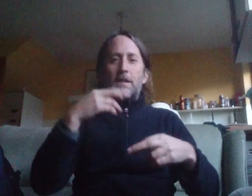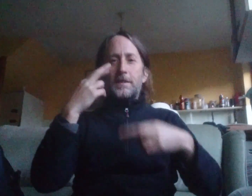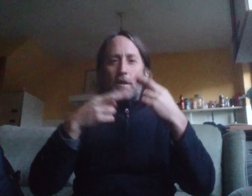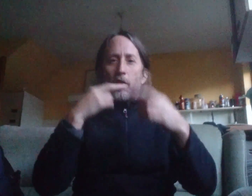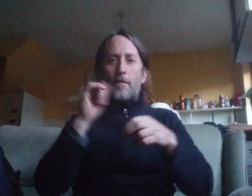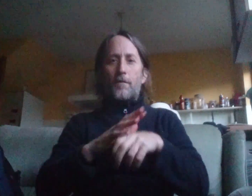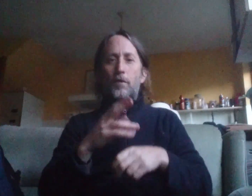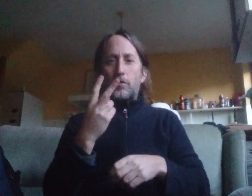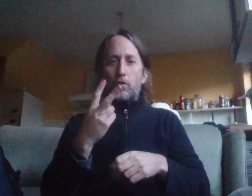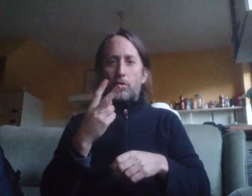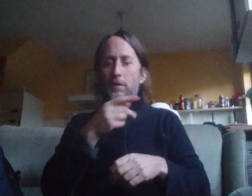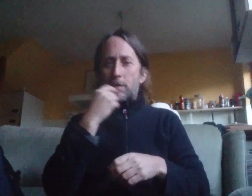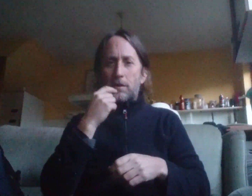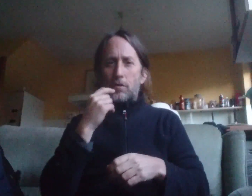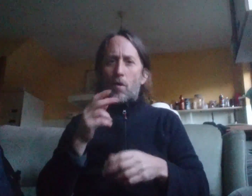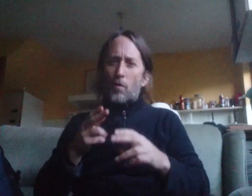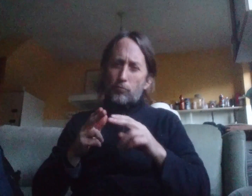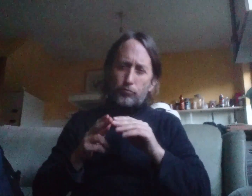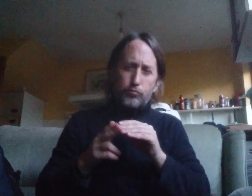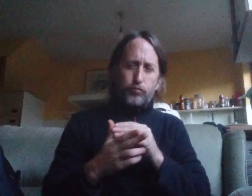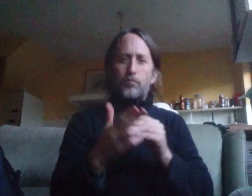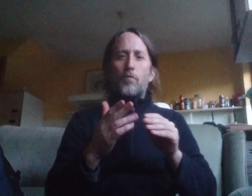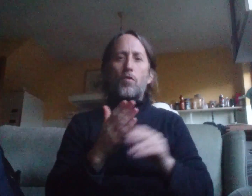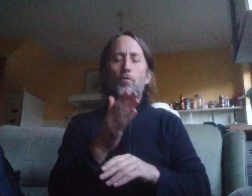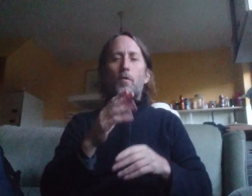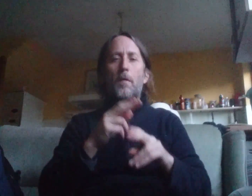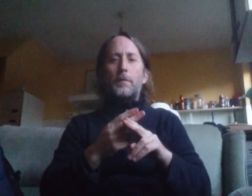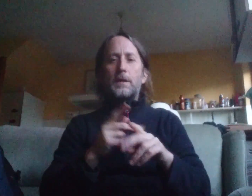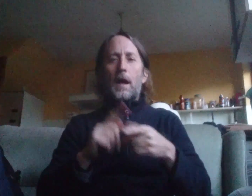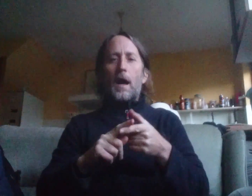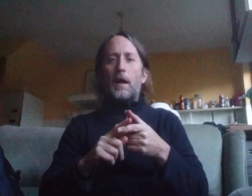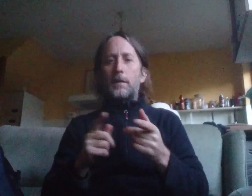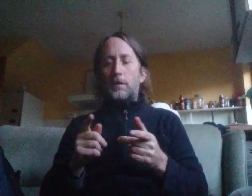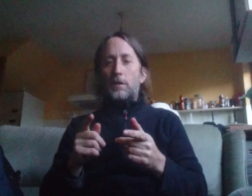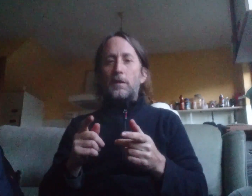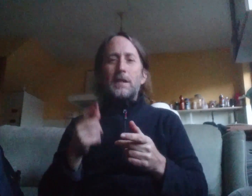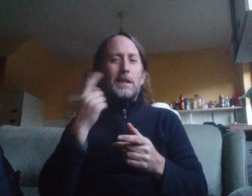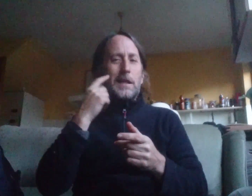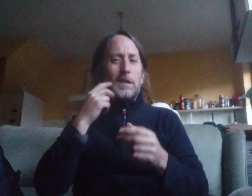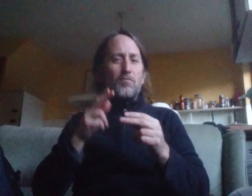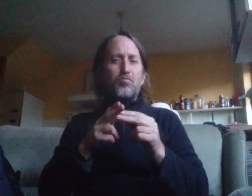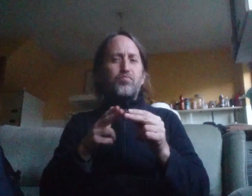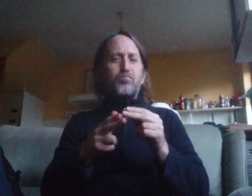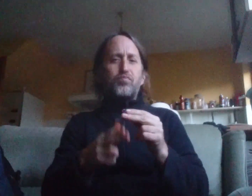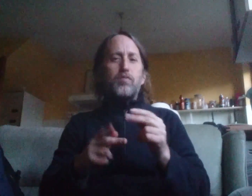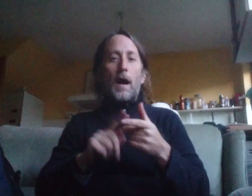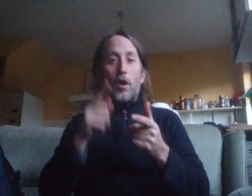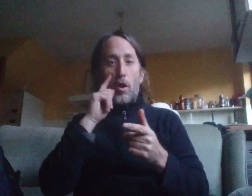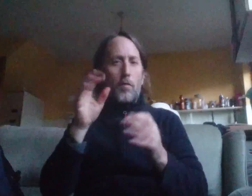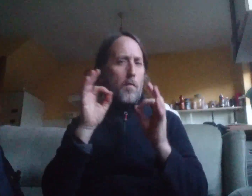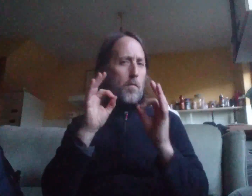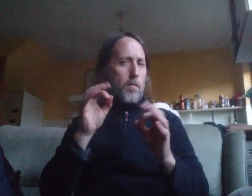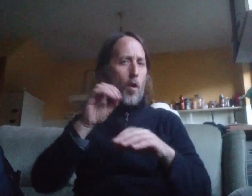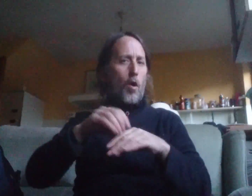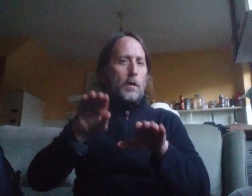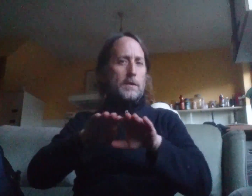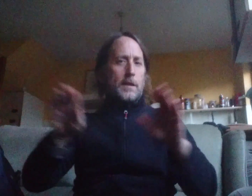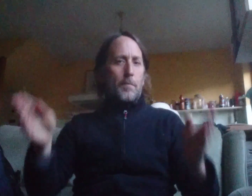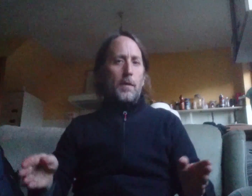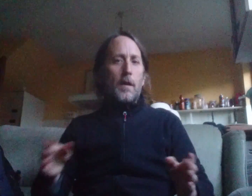roast, zips through a porterhouse," and it looks terrific on the table too. Makes any man a Michelangelo at